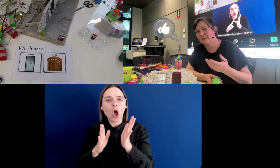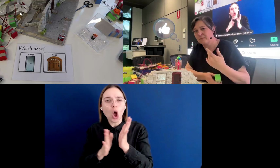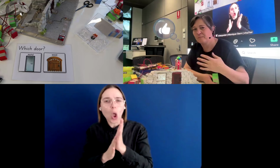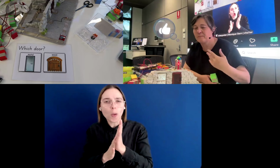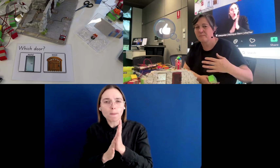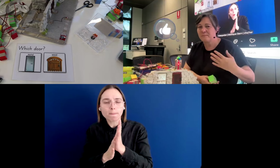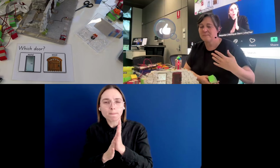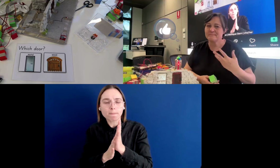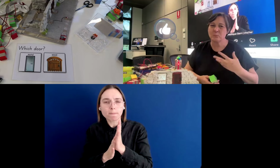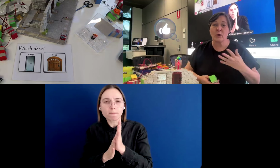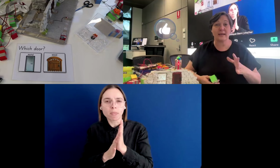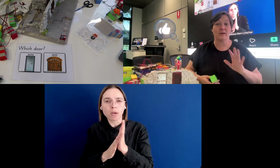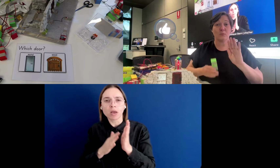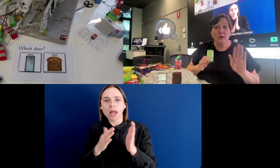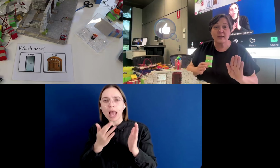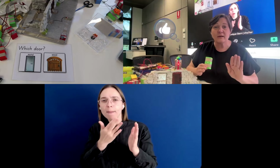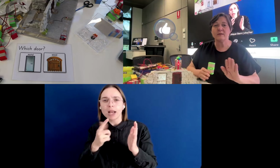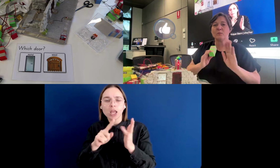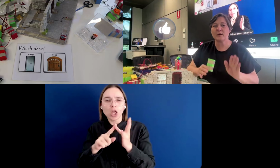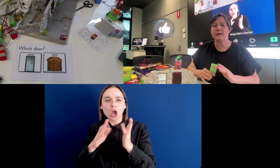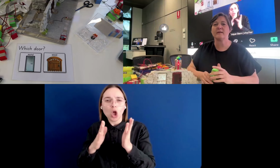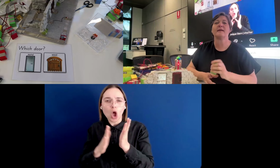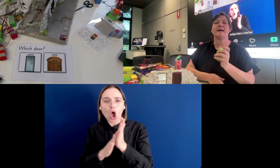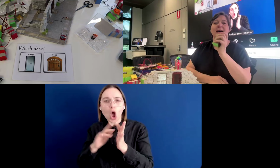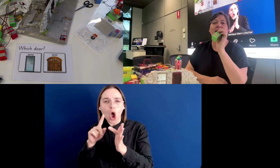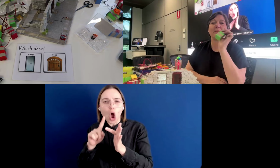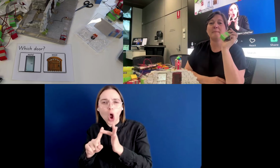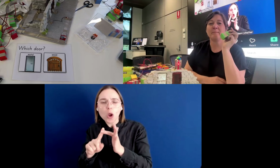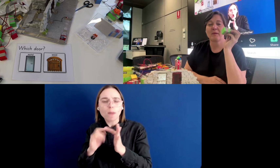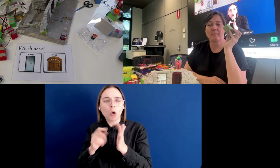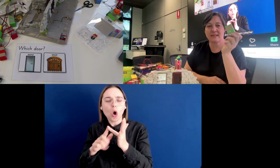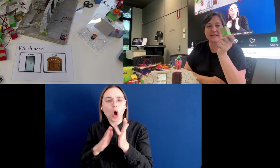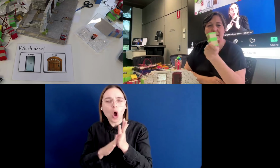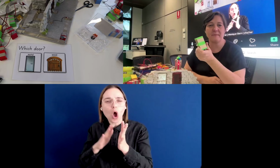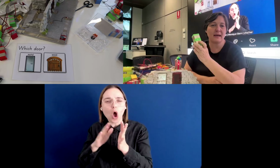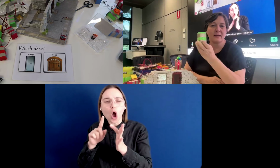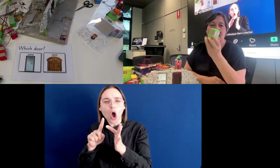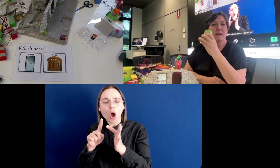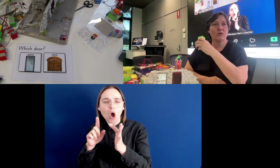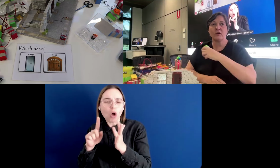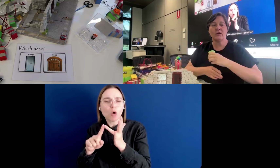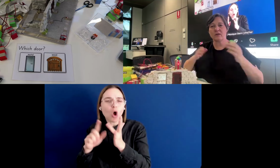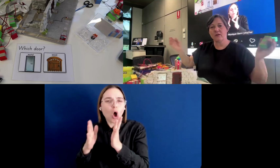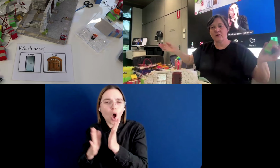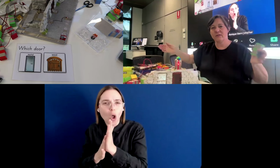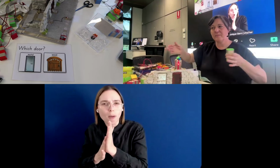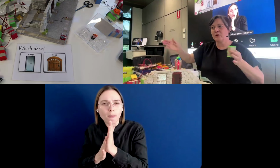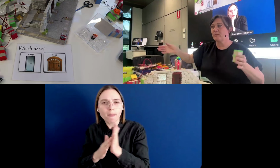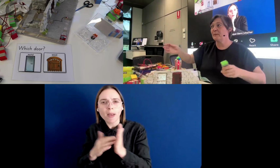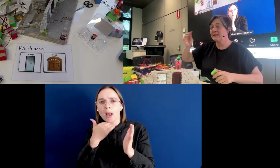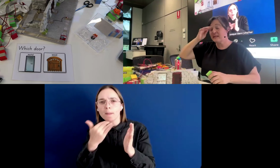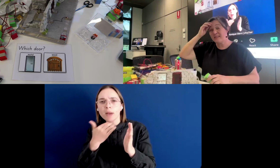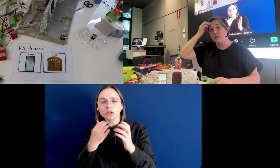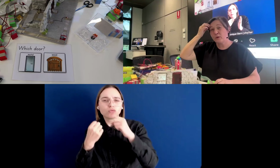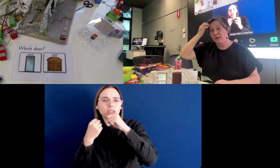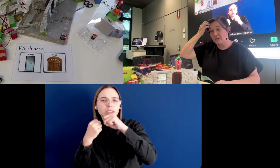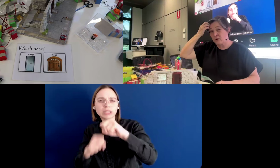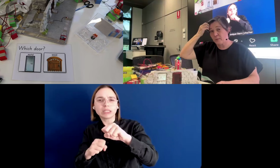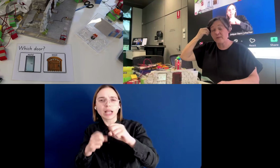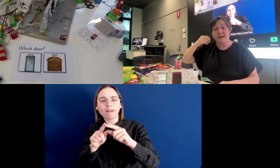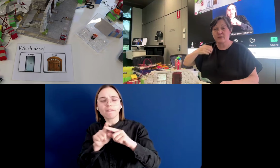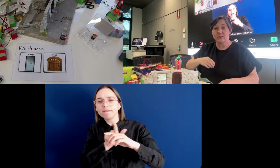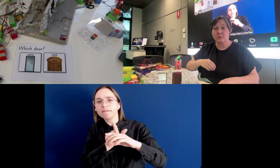like working on it. But the tape, yeah, look, you can go multiple meters. You